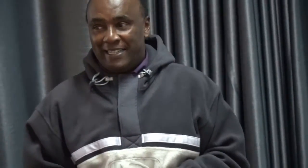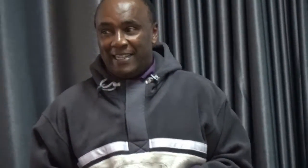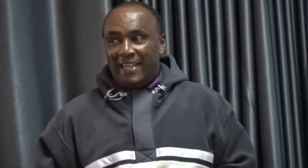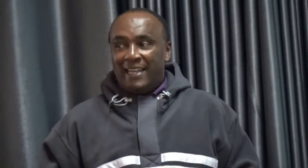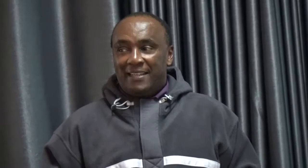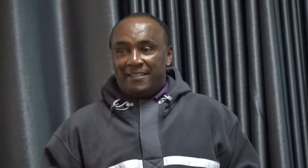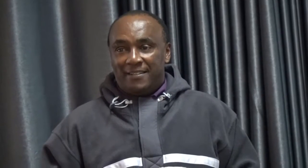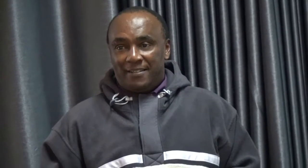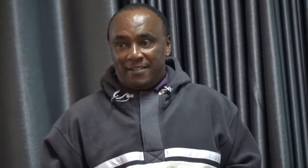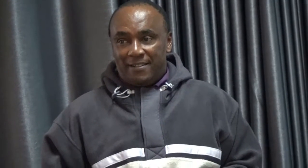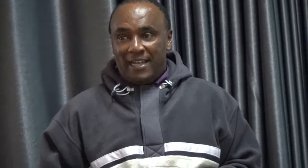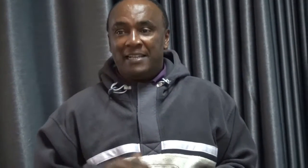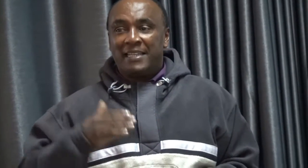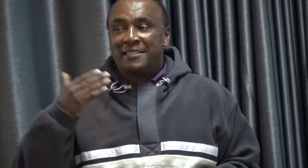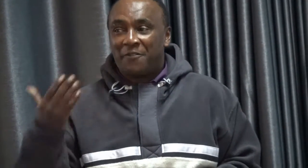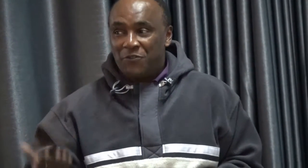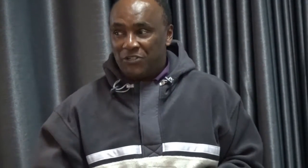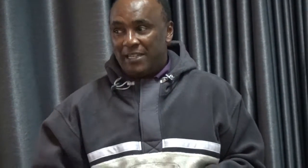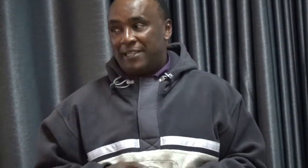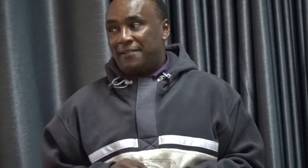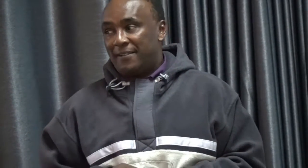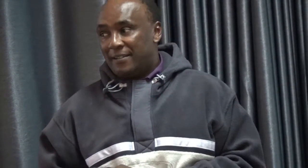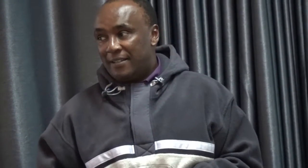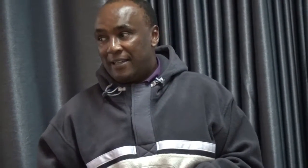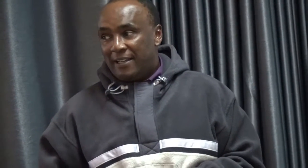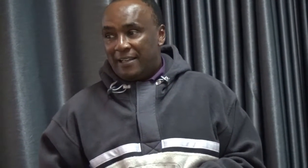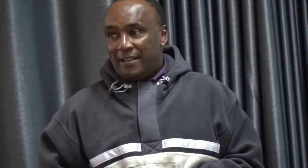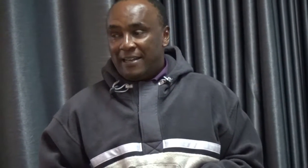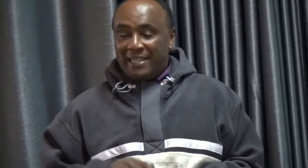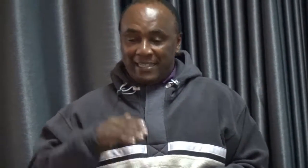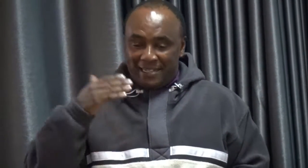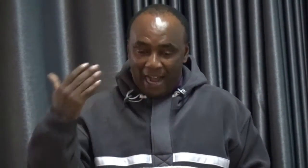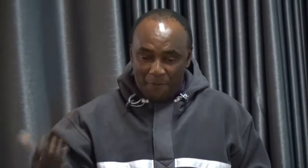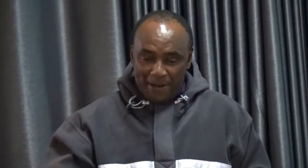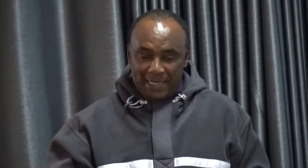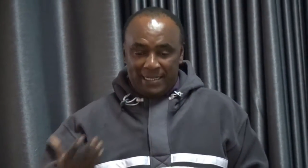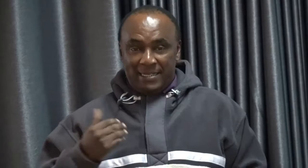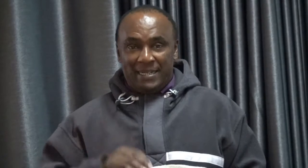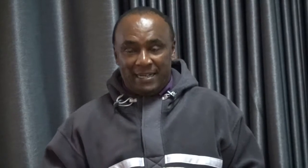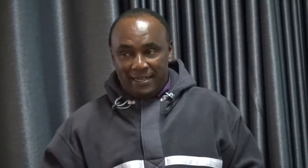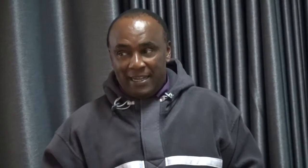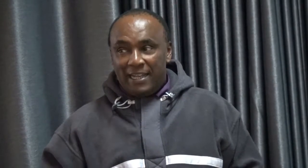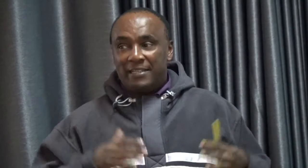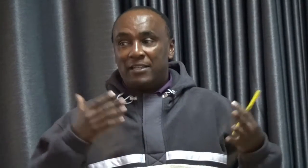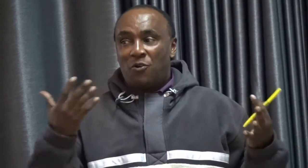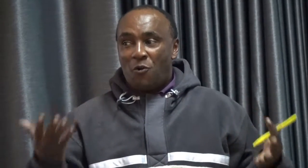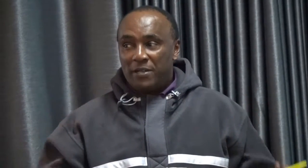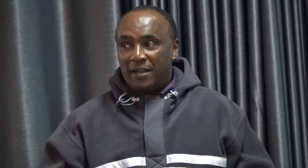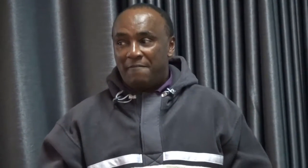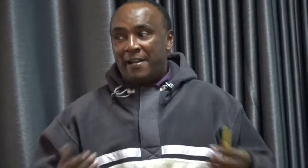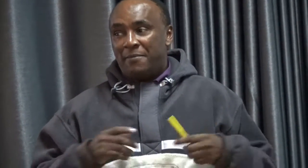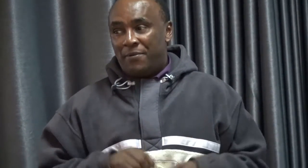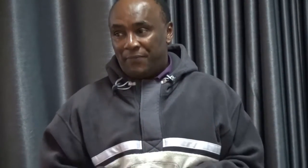it? Is it sufficient? Does it come when it is needed? Is it